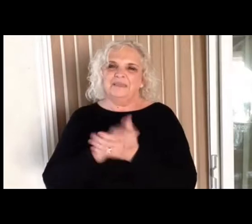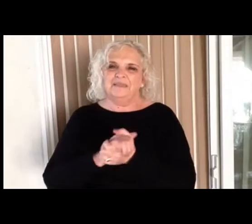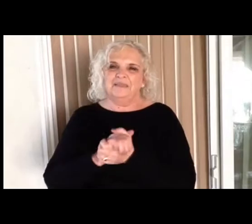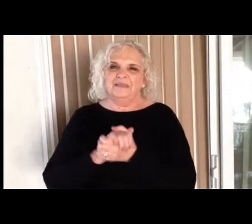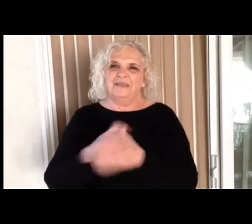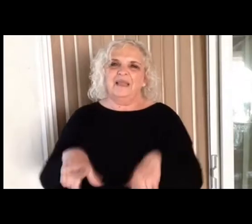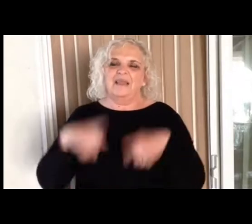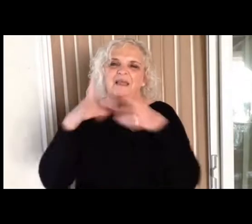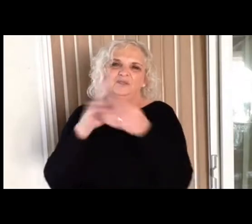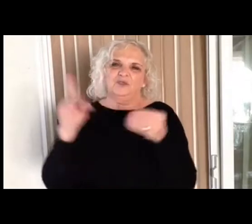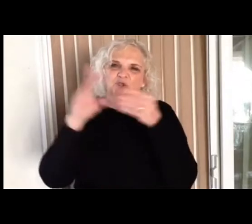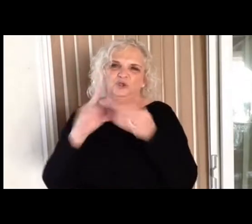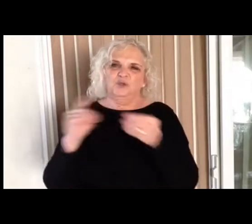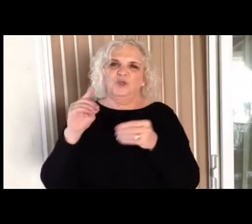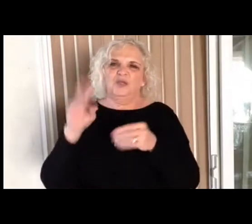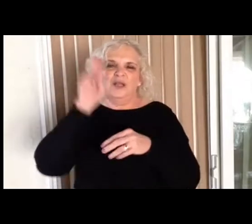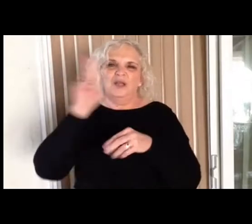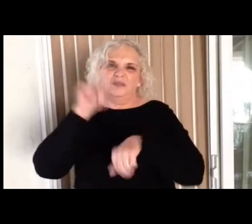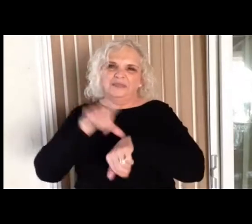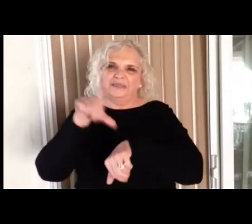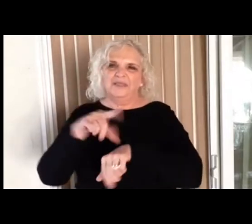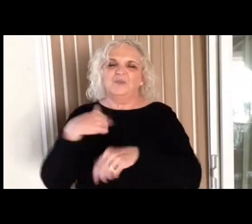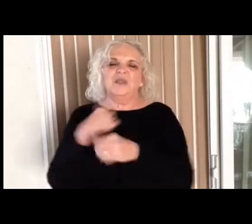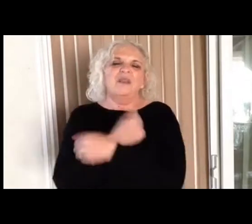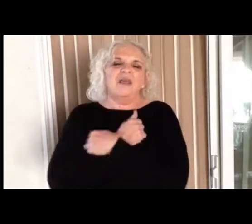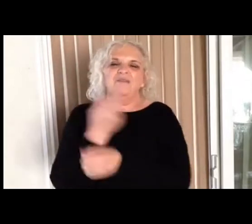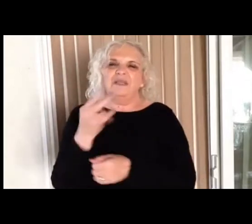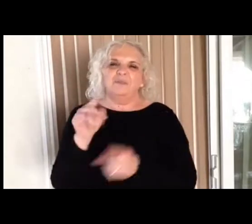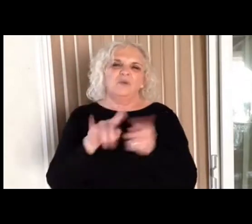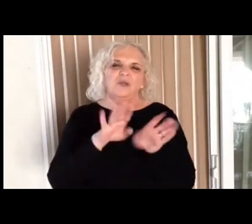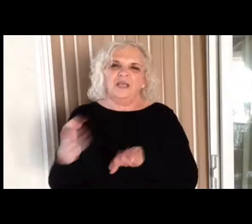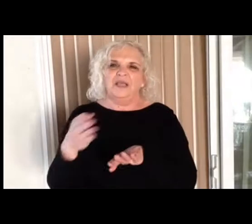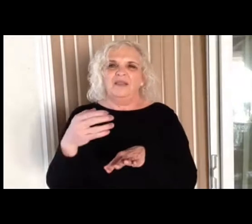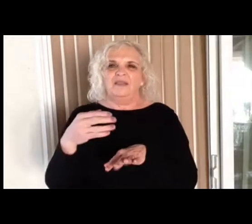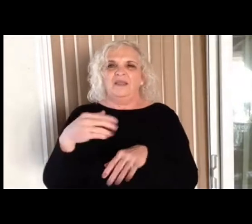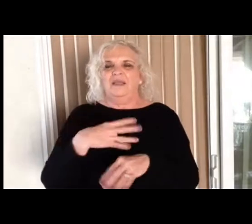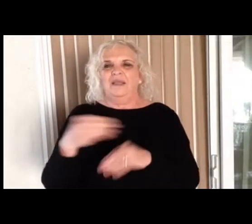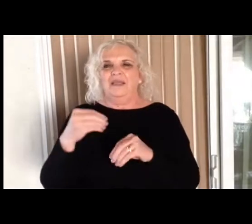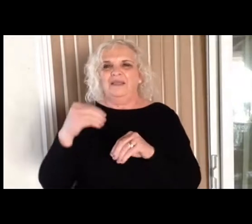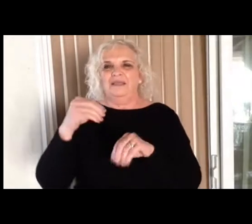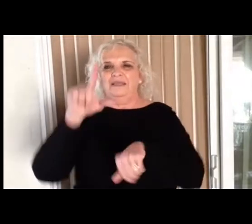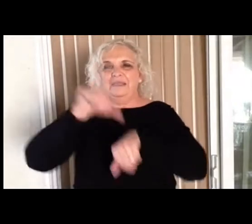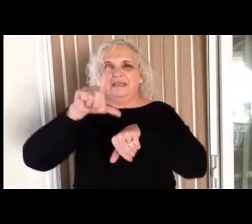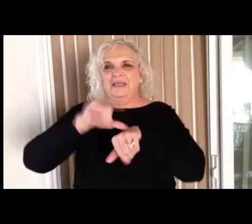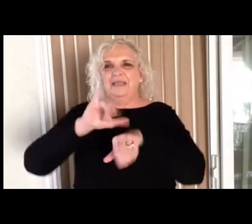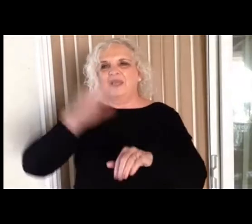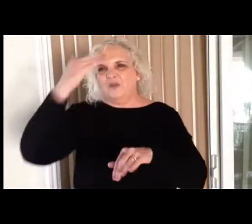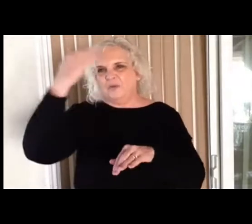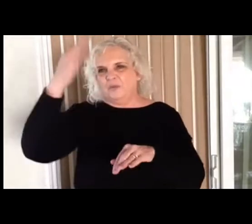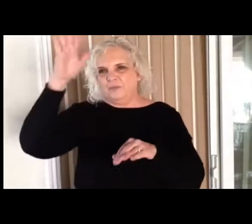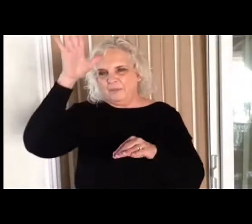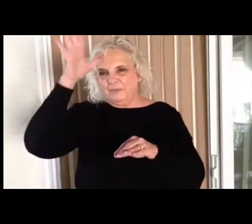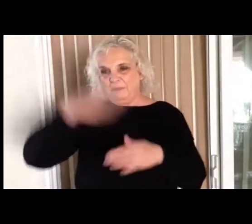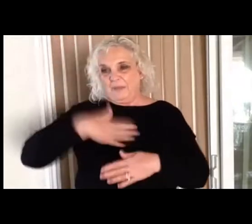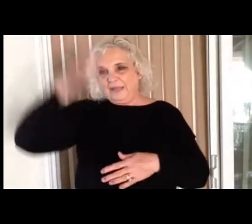life story Uncle Danny has. We love him to death. And Dan, I know that my dad was up there with a cocktail waiting for you when